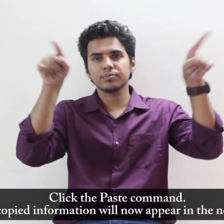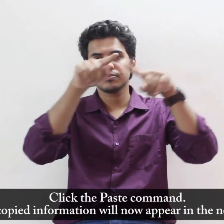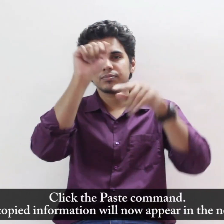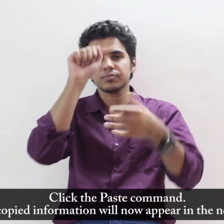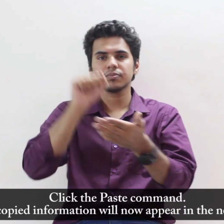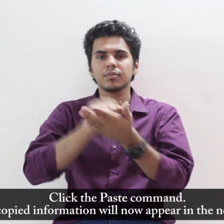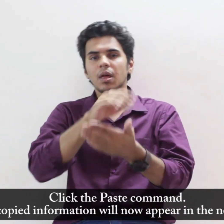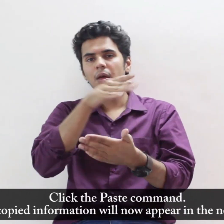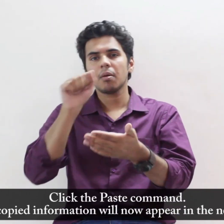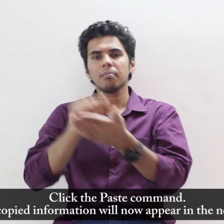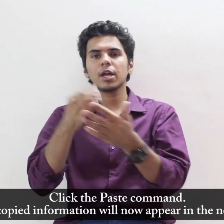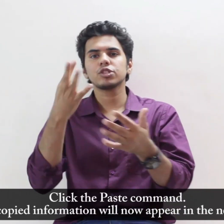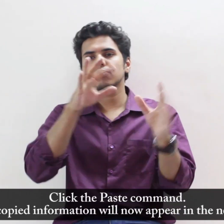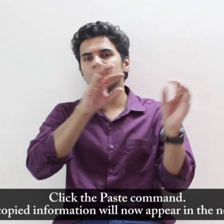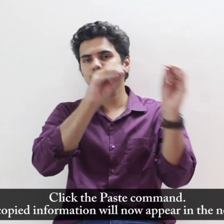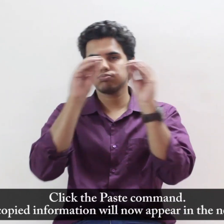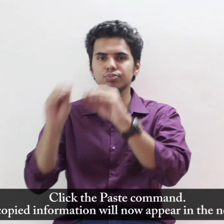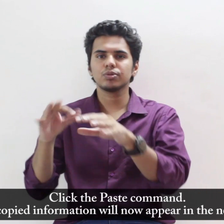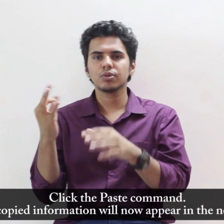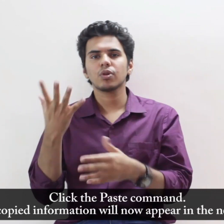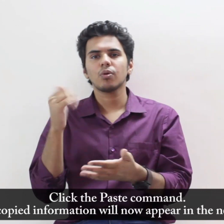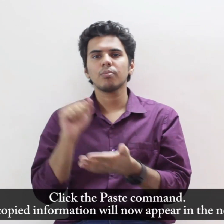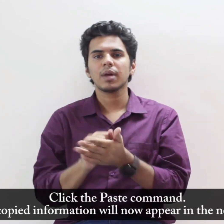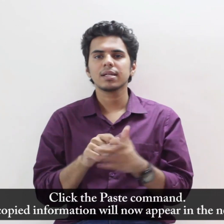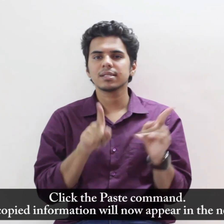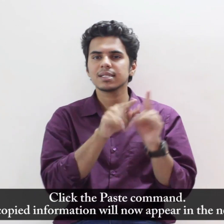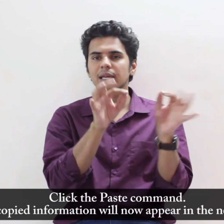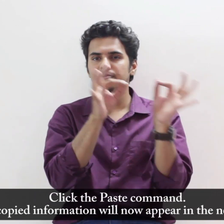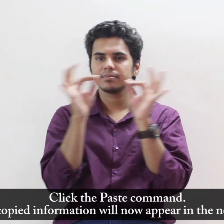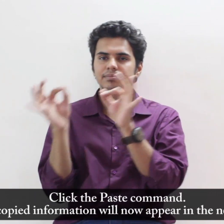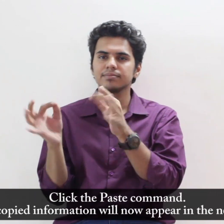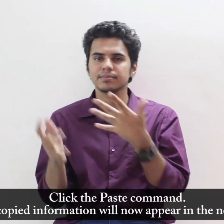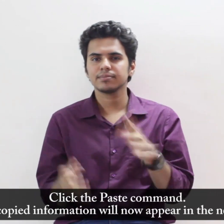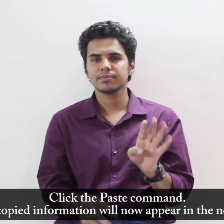command. The copied information will now appear in the new cells.